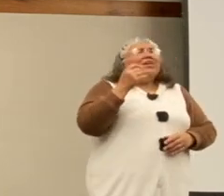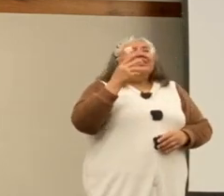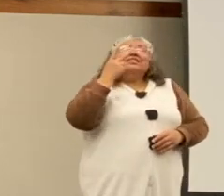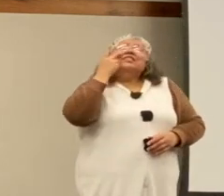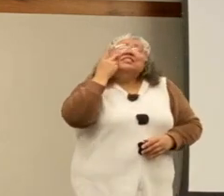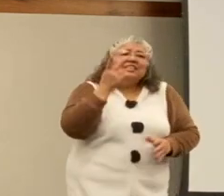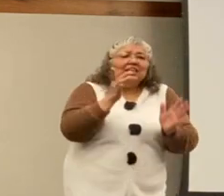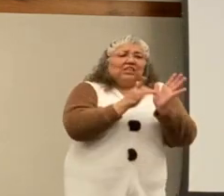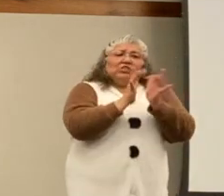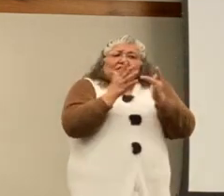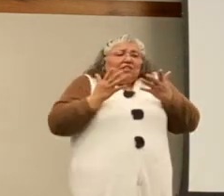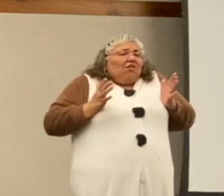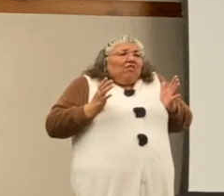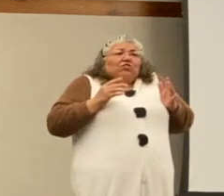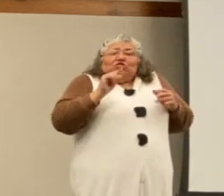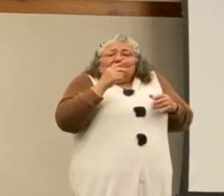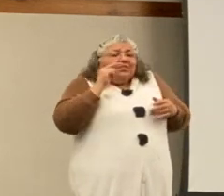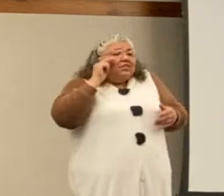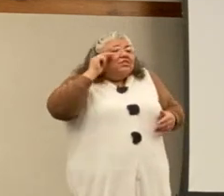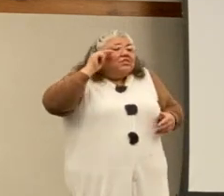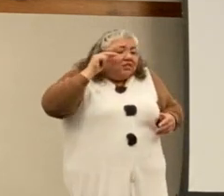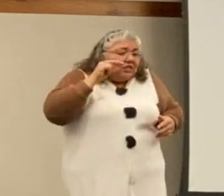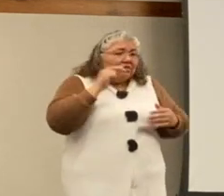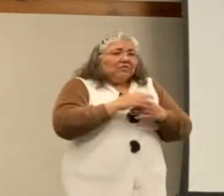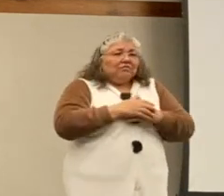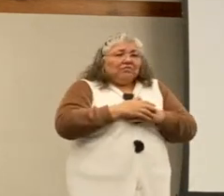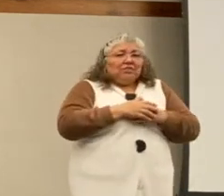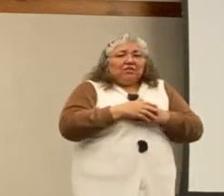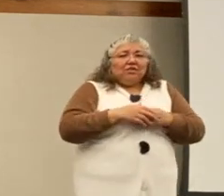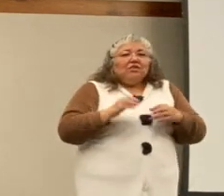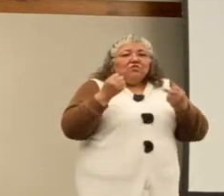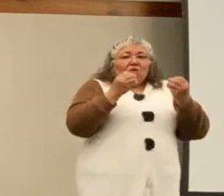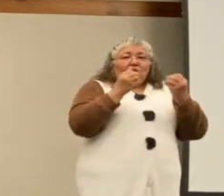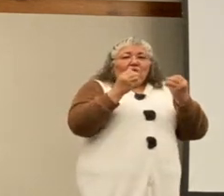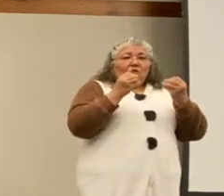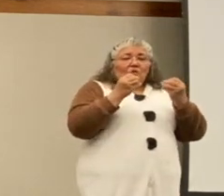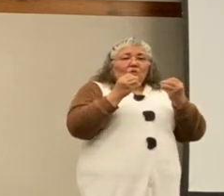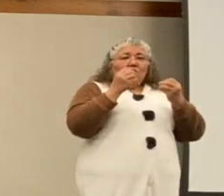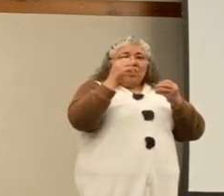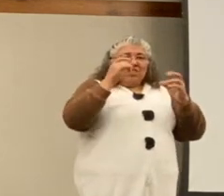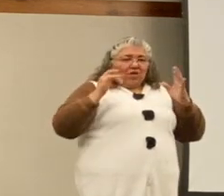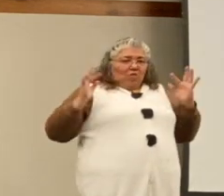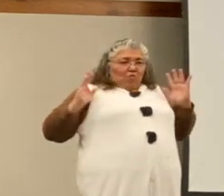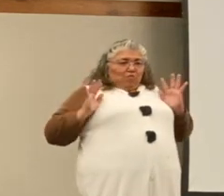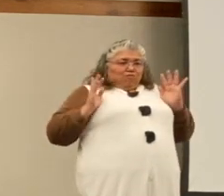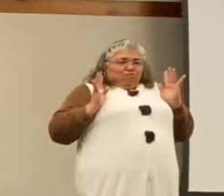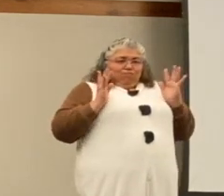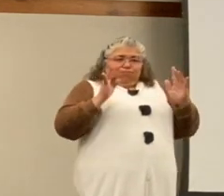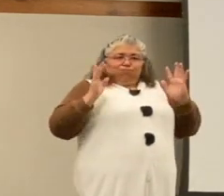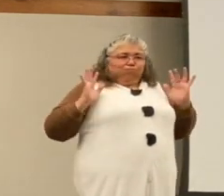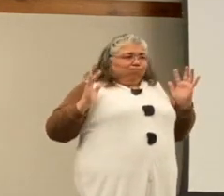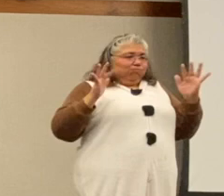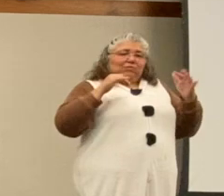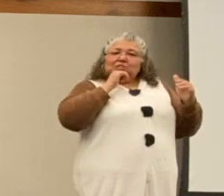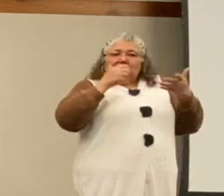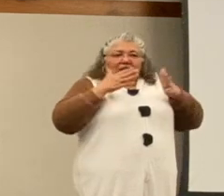him. He just wants to see him. So here it is. The crowd is not letting him